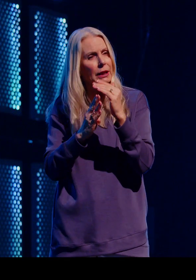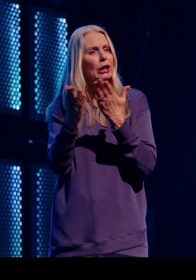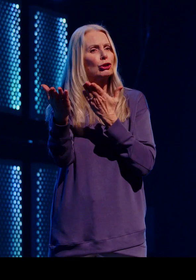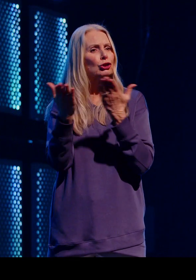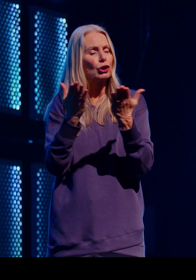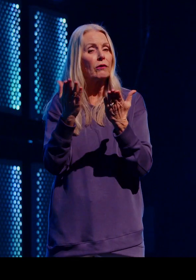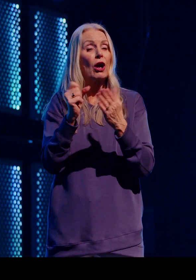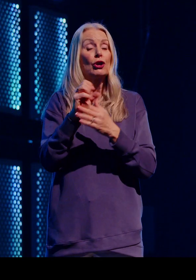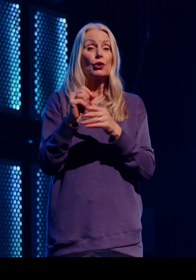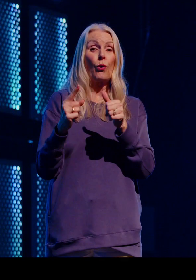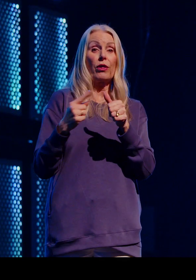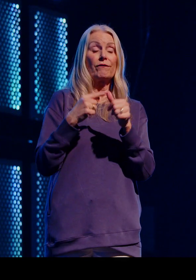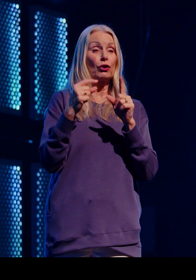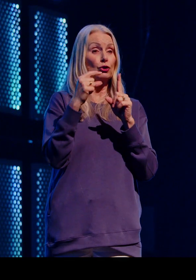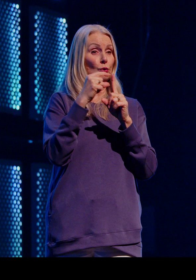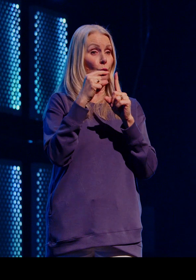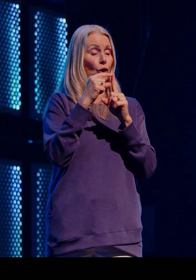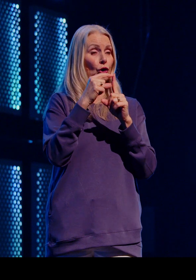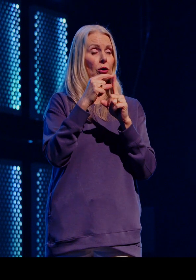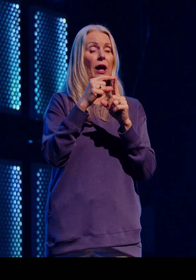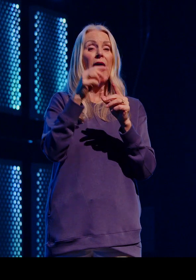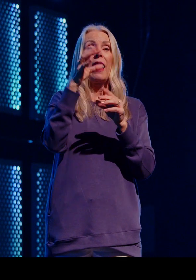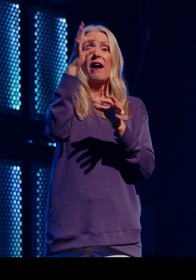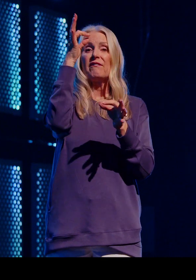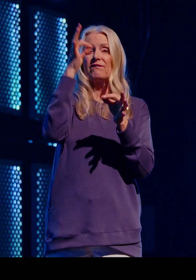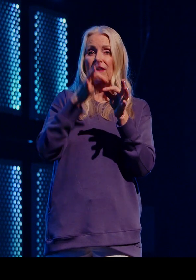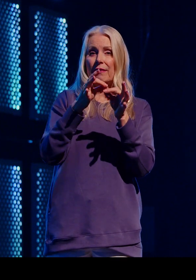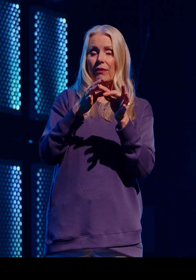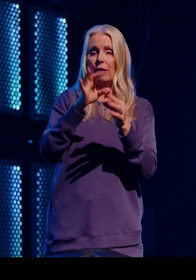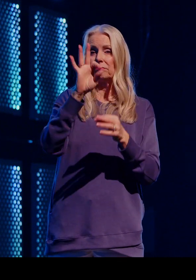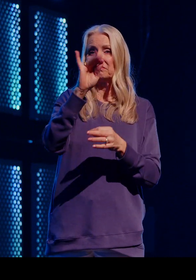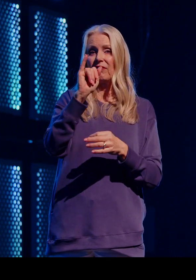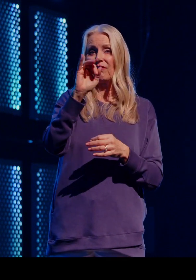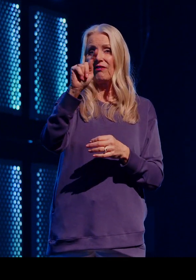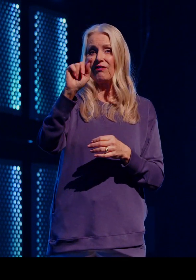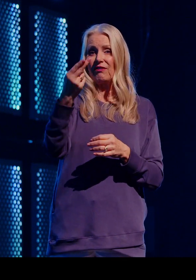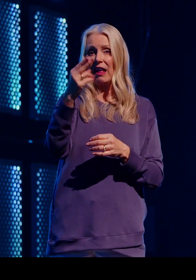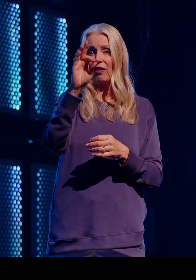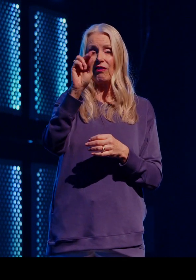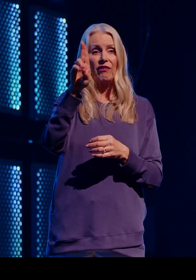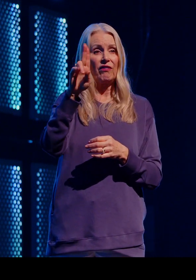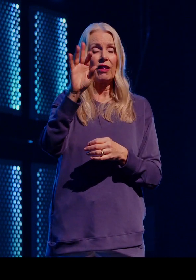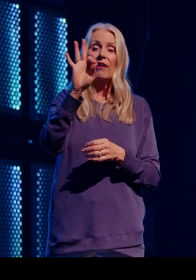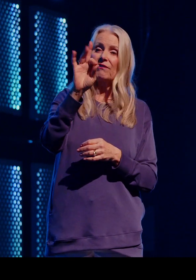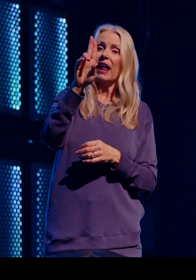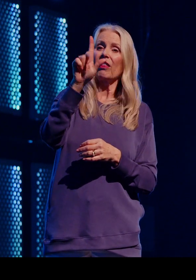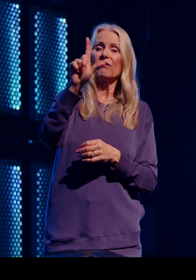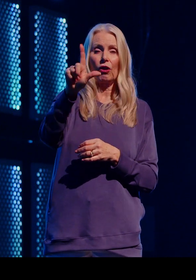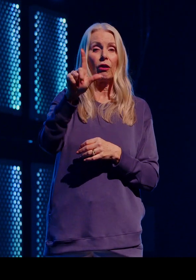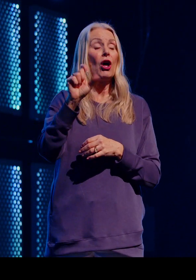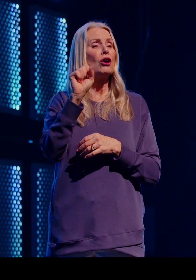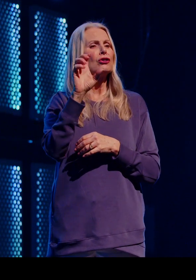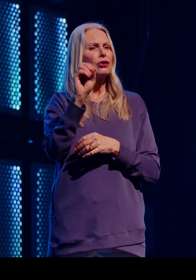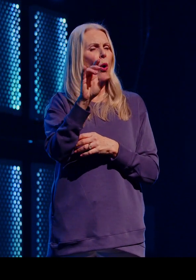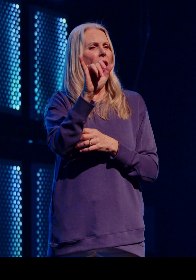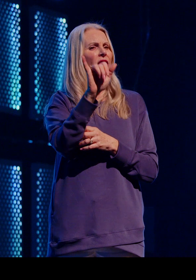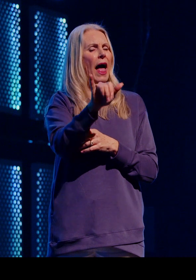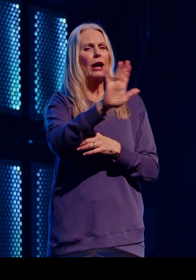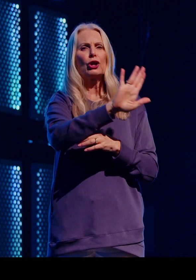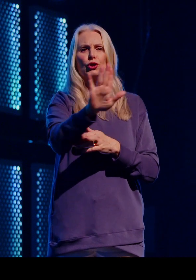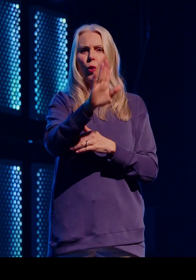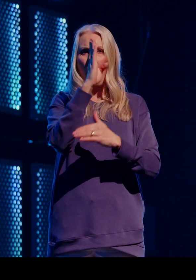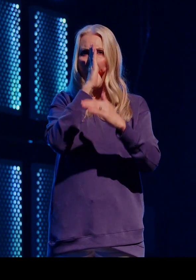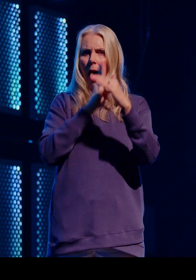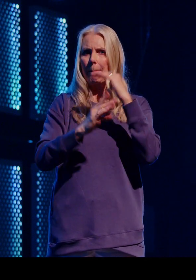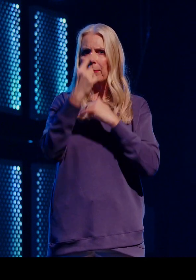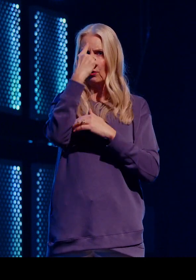words. The first one I want to look at is faithfulness. A faithful mindset. Last week we looked at this as a humble mindset, and it's definitely a humble mindset.